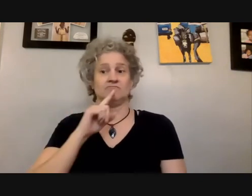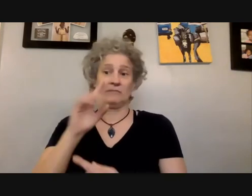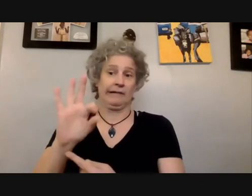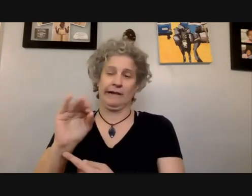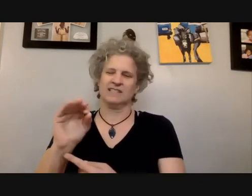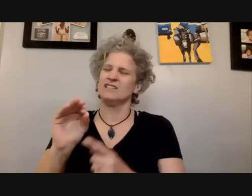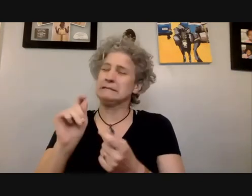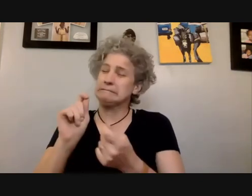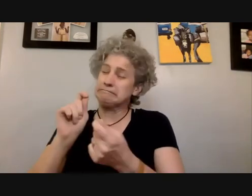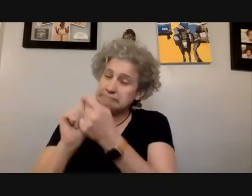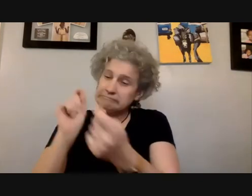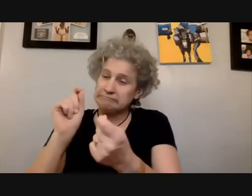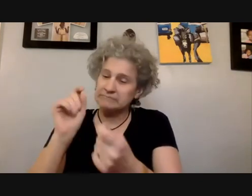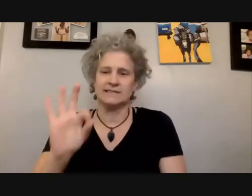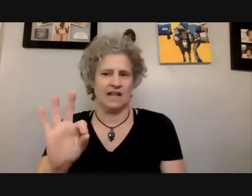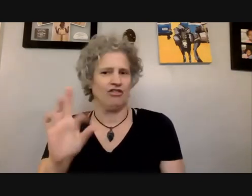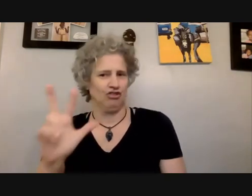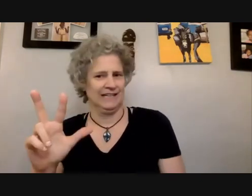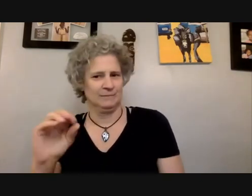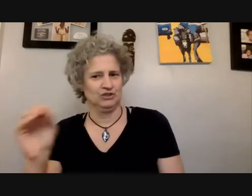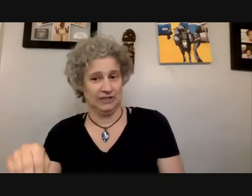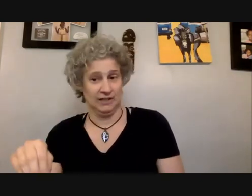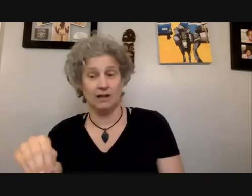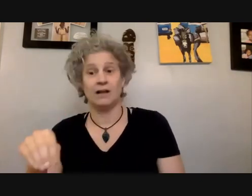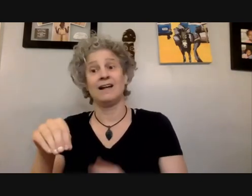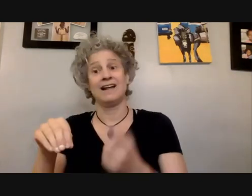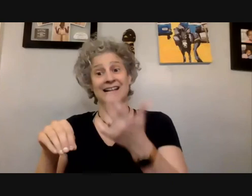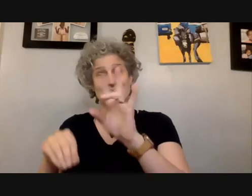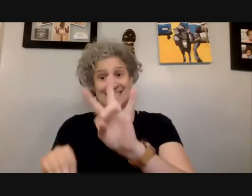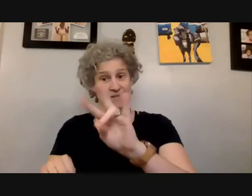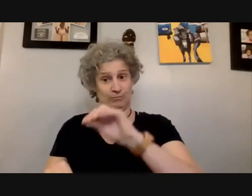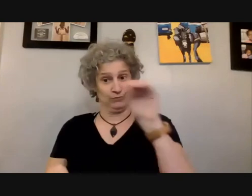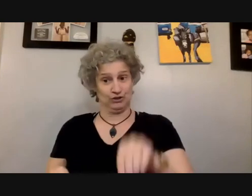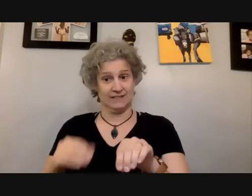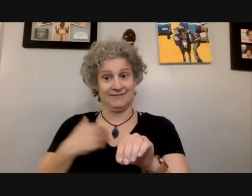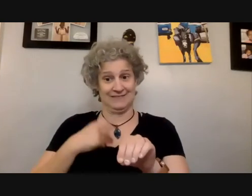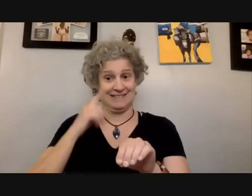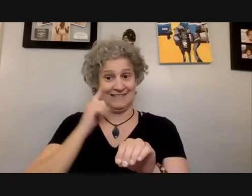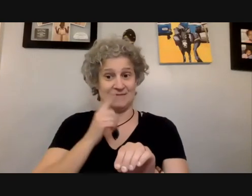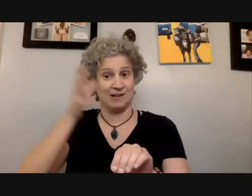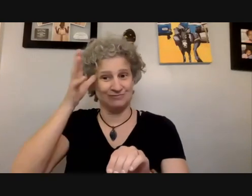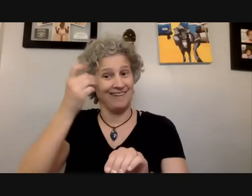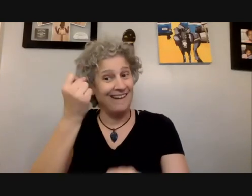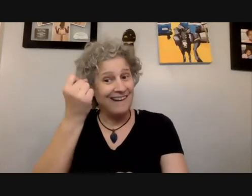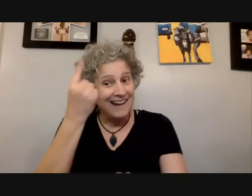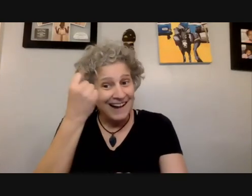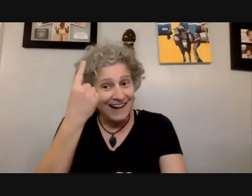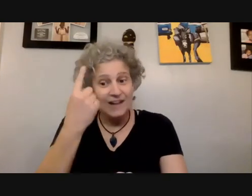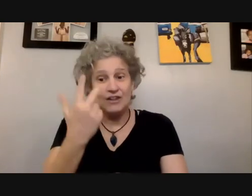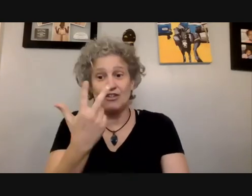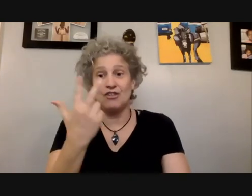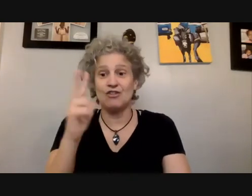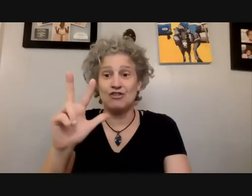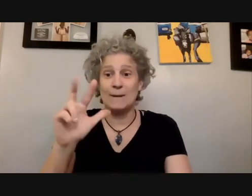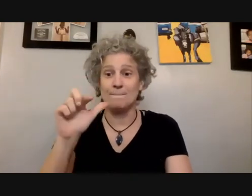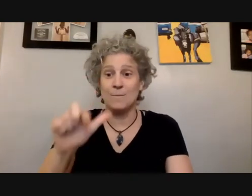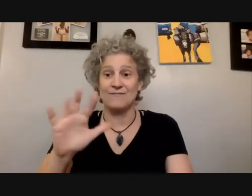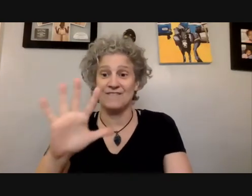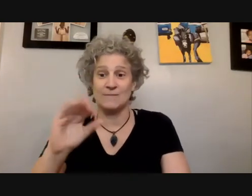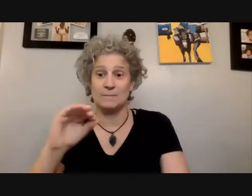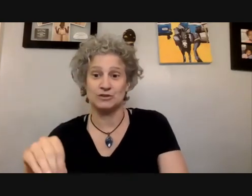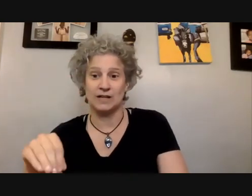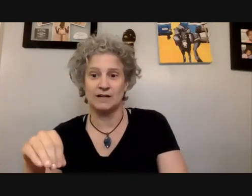deaf children are born into hearing families. To be exact, it's 93. A lot of people throw out the 90% rule. That